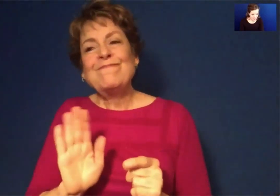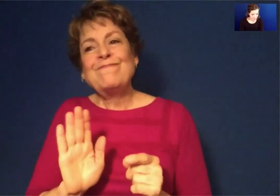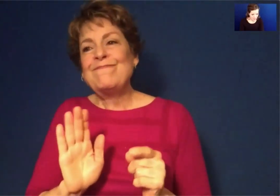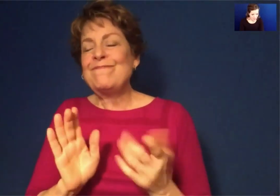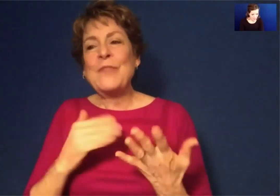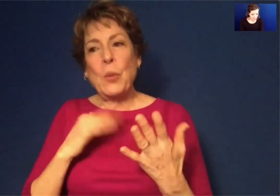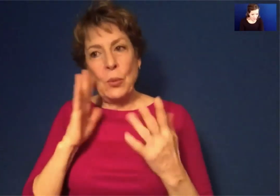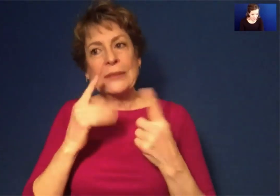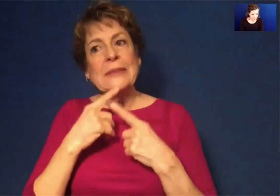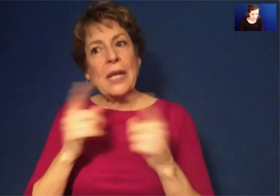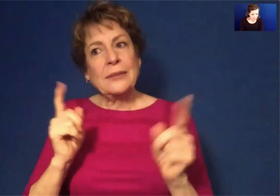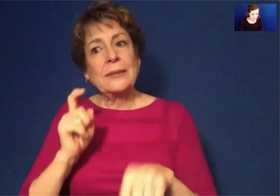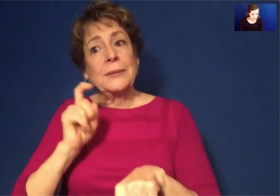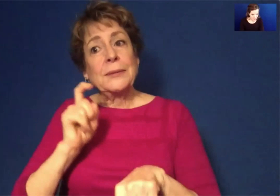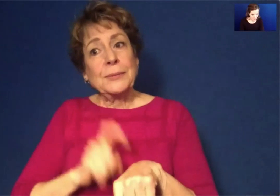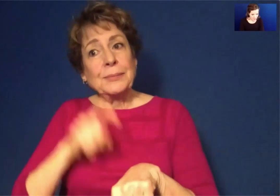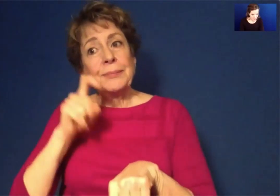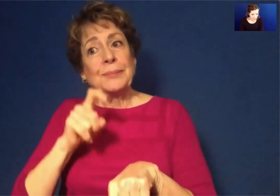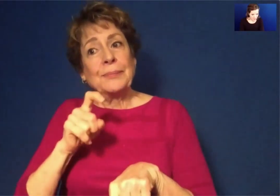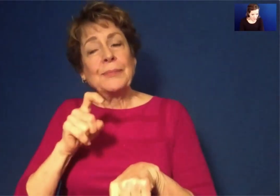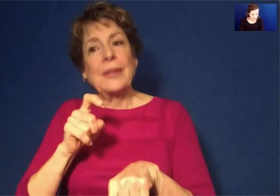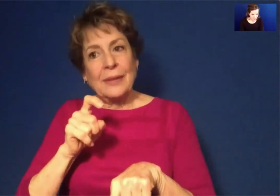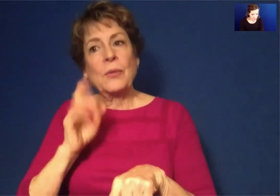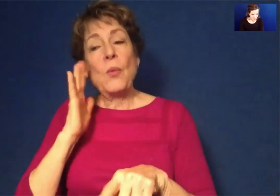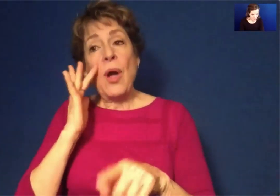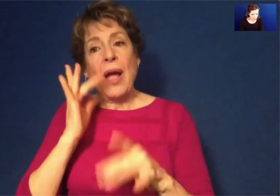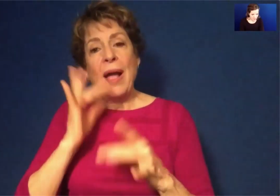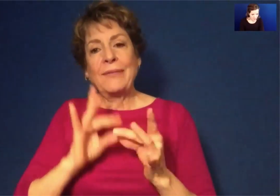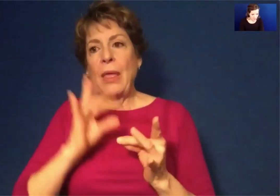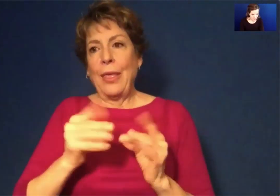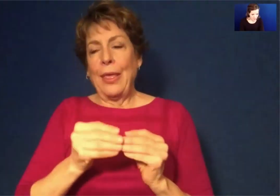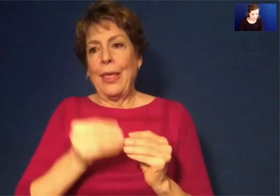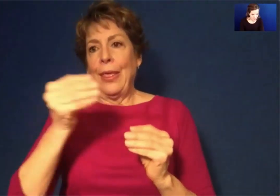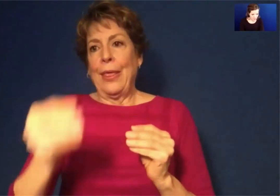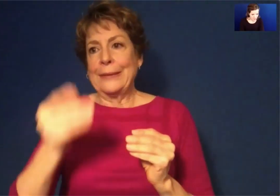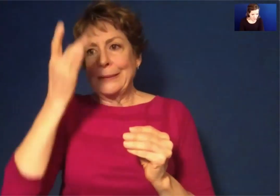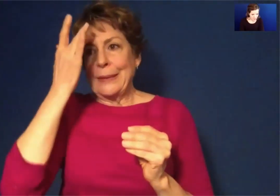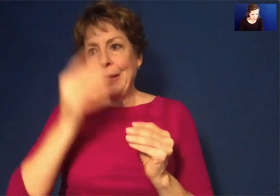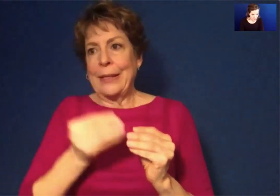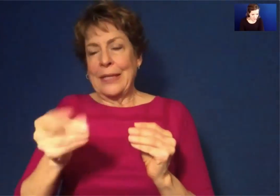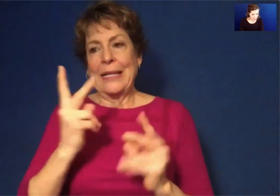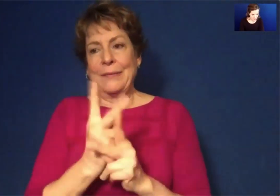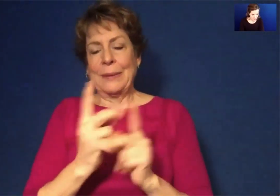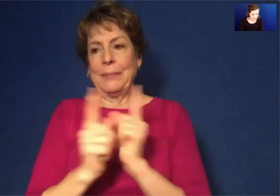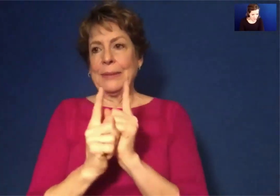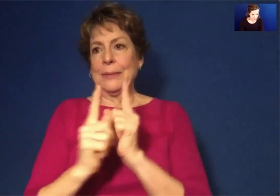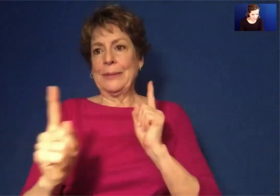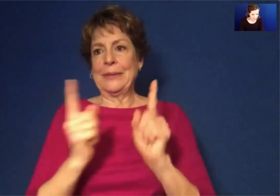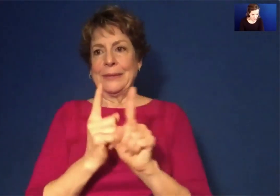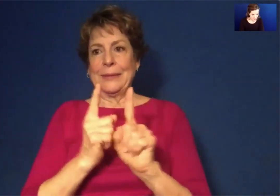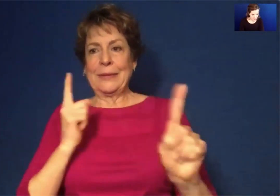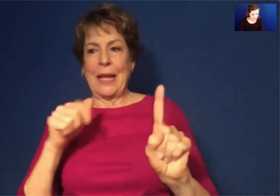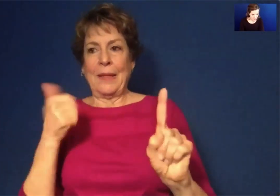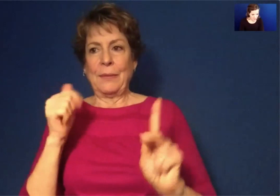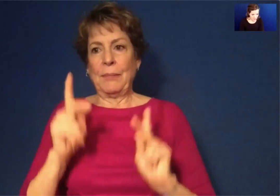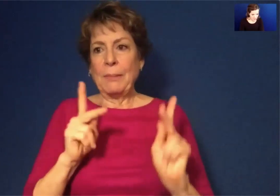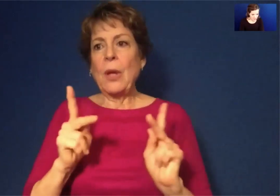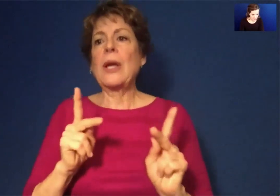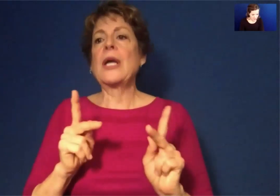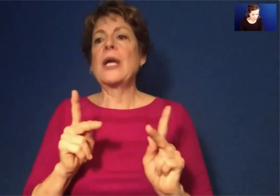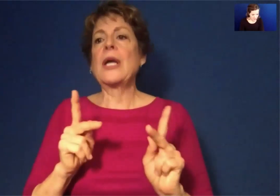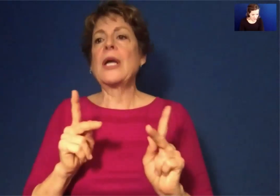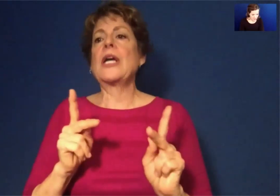to another. And so when we keep our distance from other people, we are helping each other to stay safe. We are